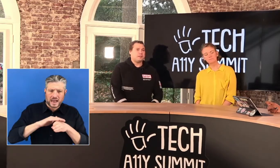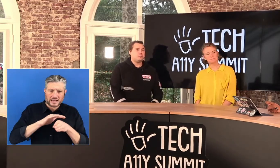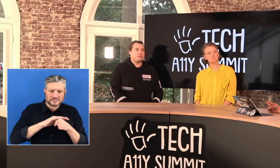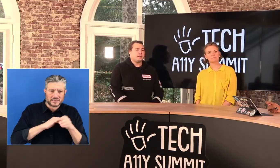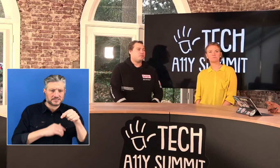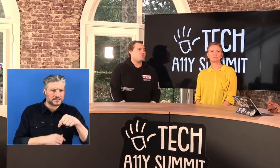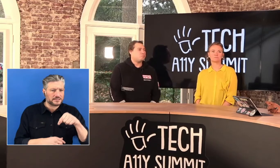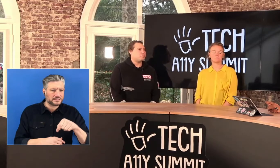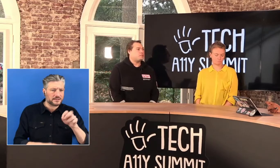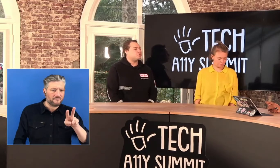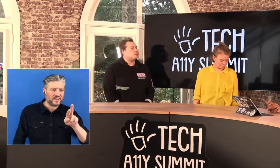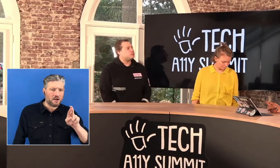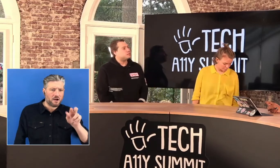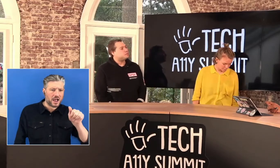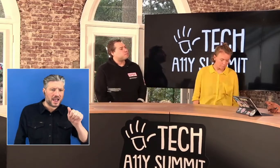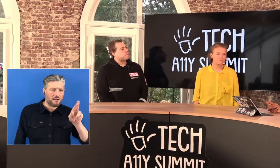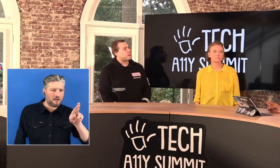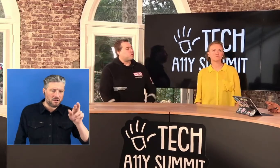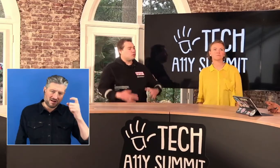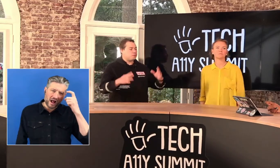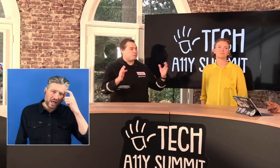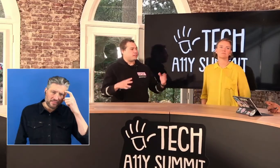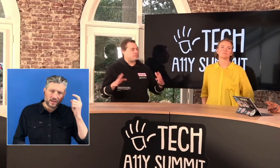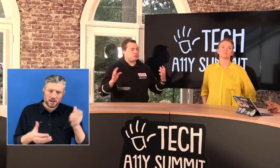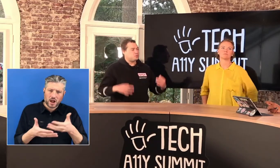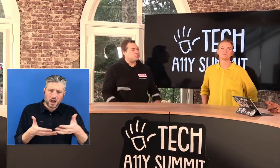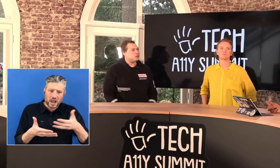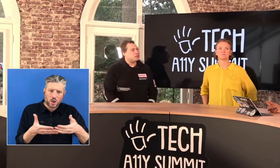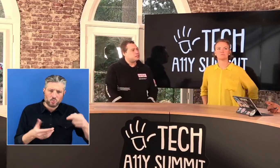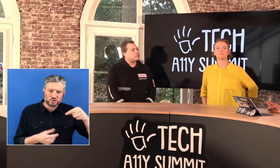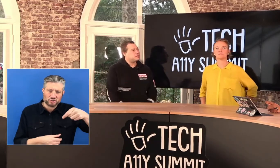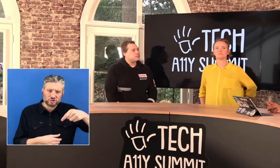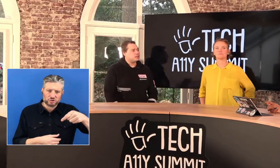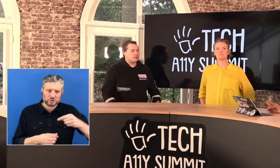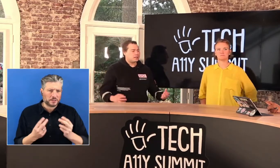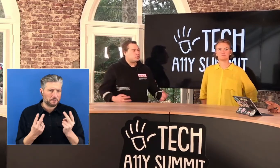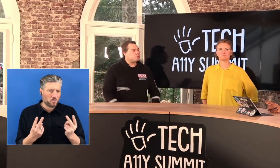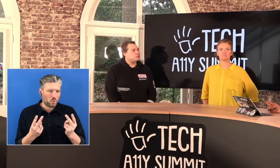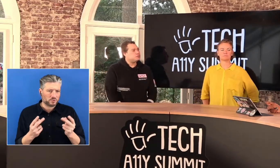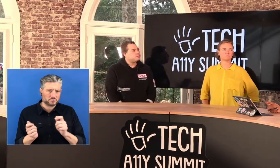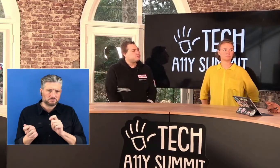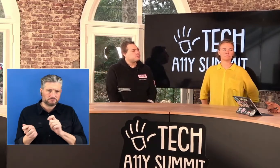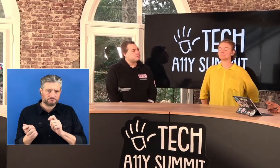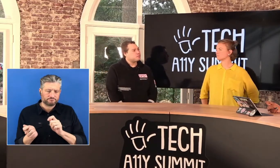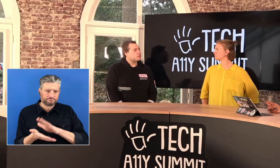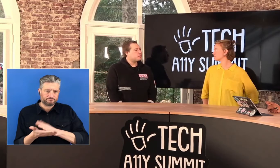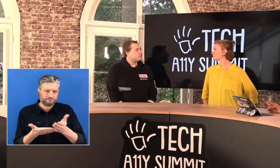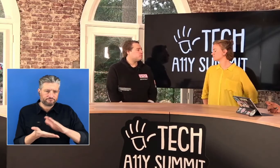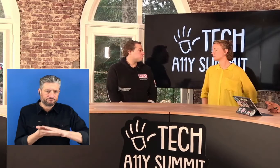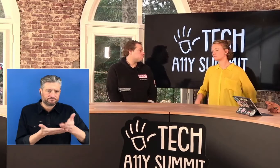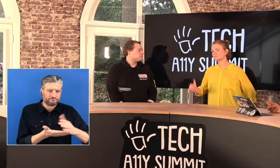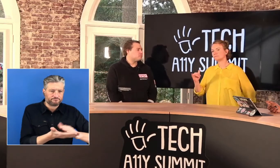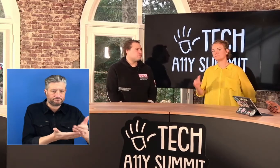before it will be helpful for people with disabilities. Or people with deaf, how you call it, yes, in common. Yes.